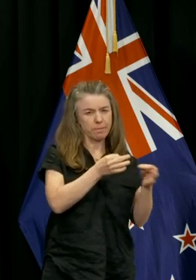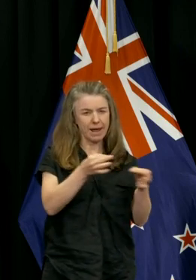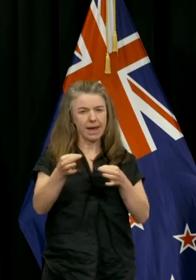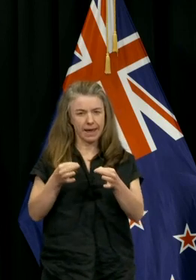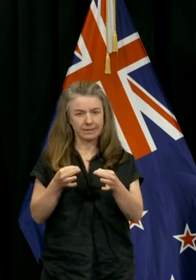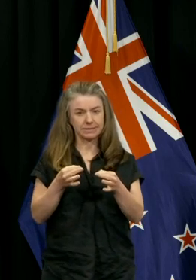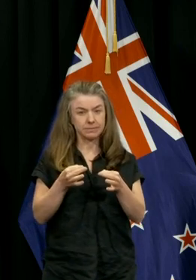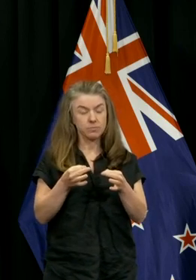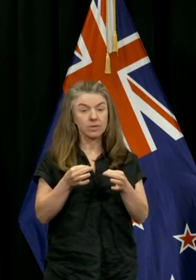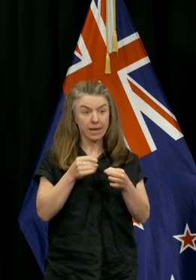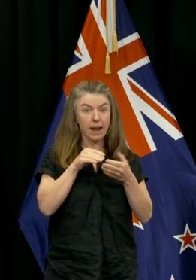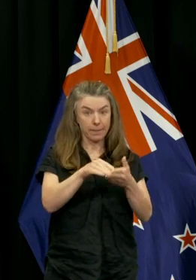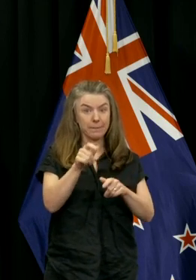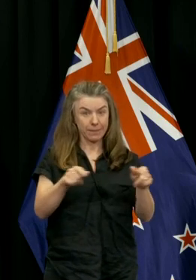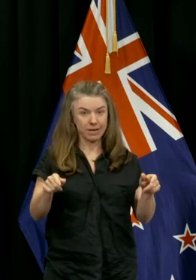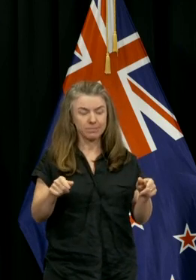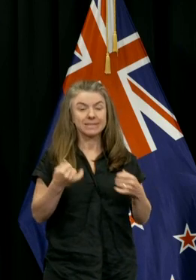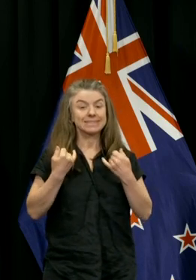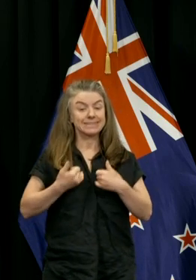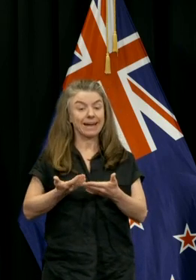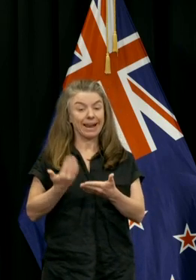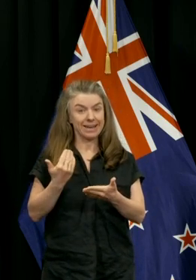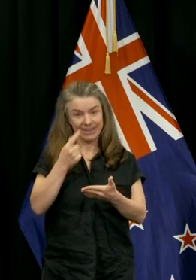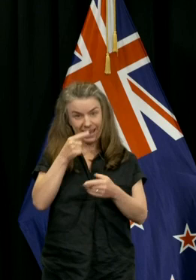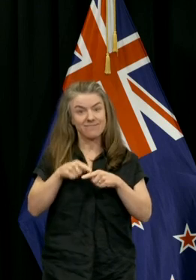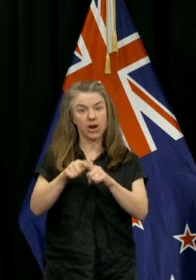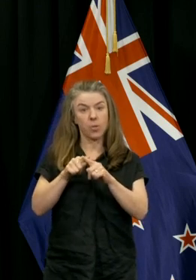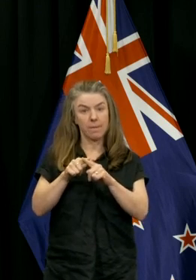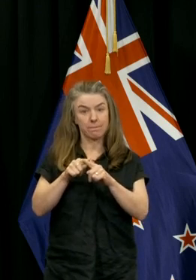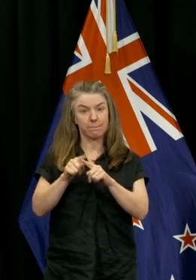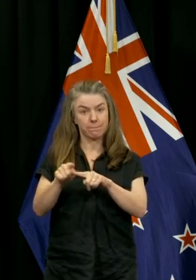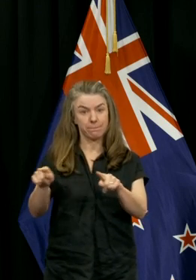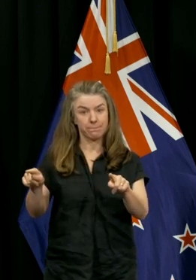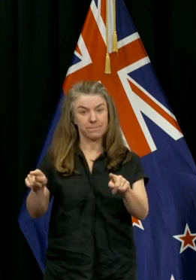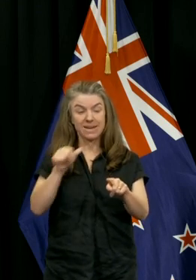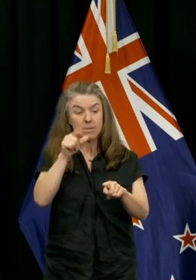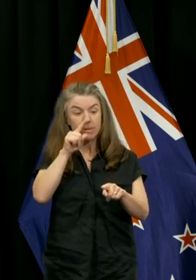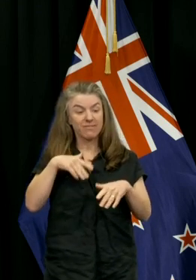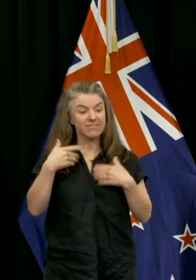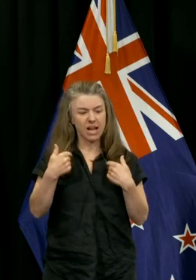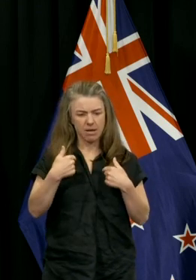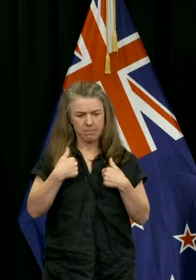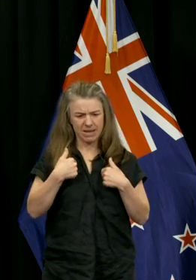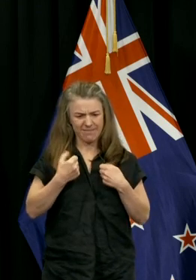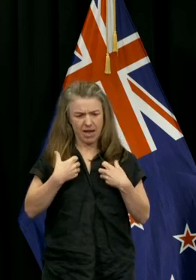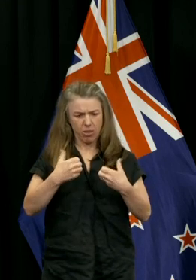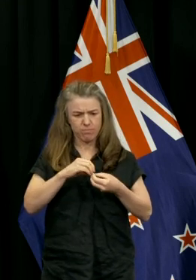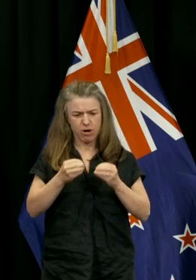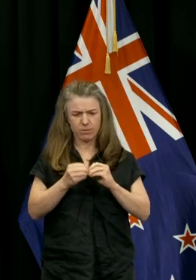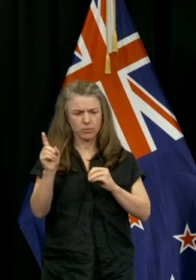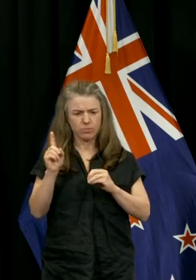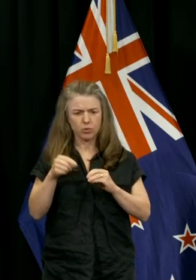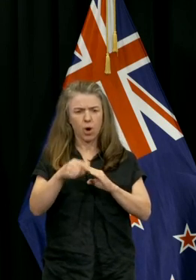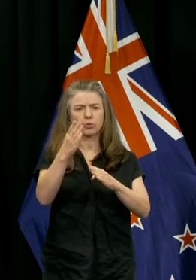sick leave scheme, and we are continuing to follow that up now for essential workers. Yeah, ultimately, of course, the sick leave scheme was